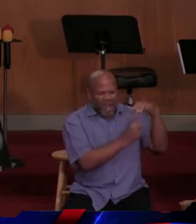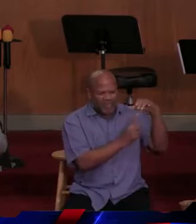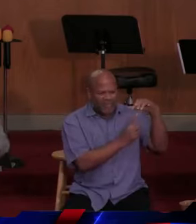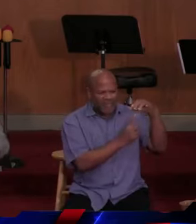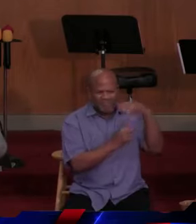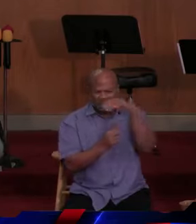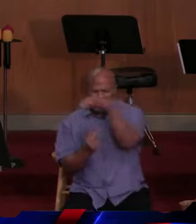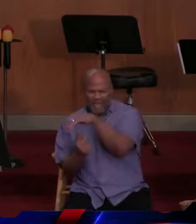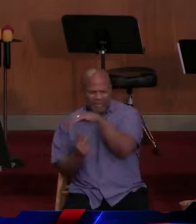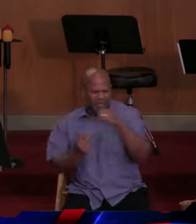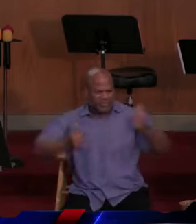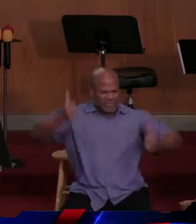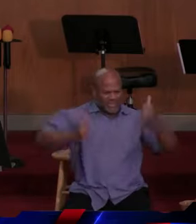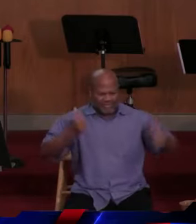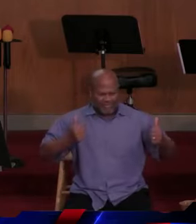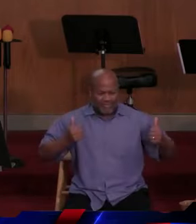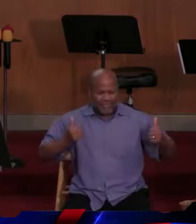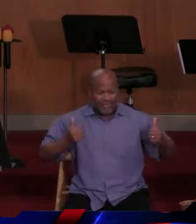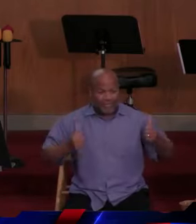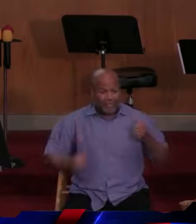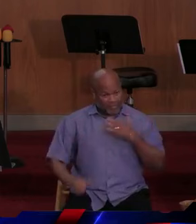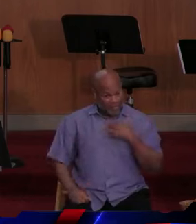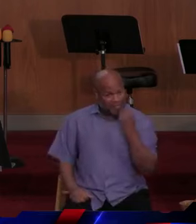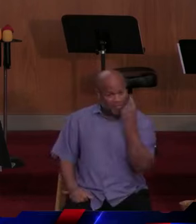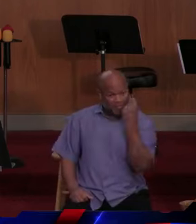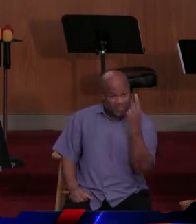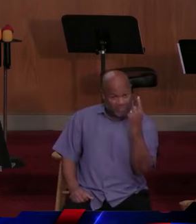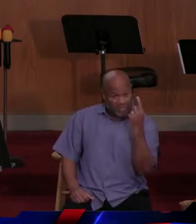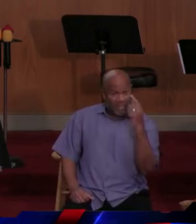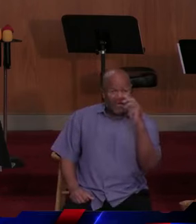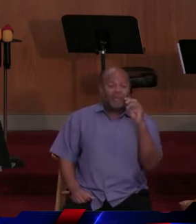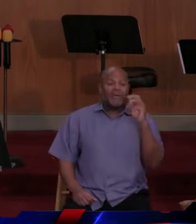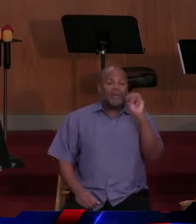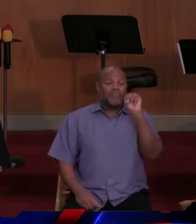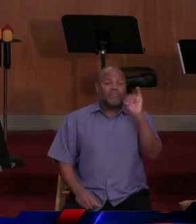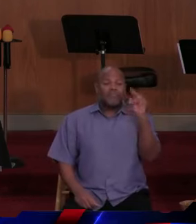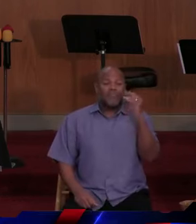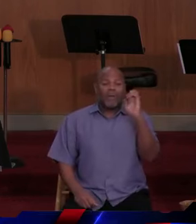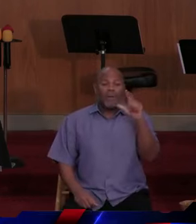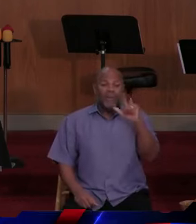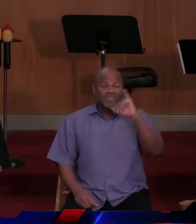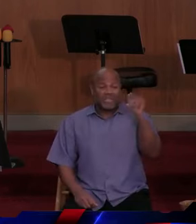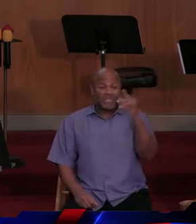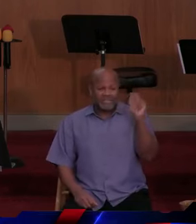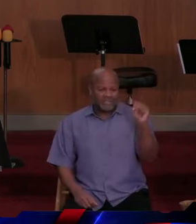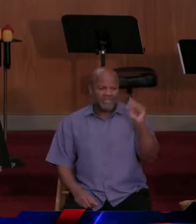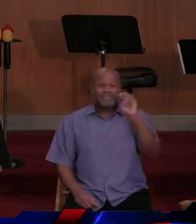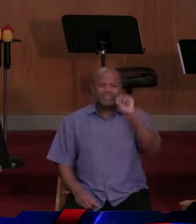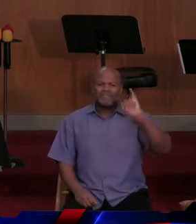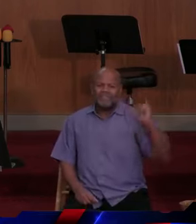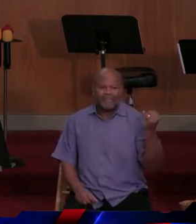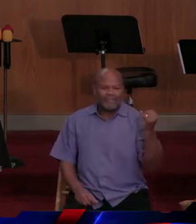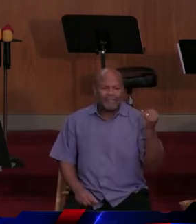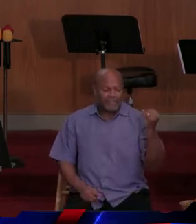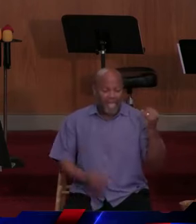stands out to me in my understanding of Michael Jackson is that from his childhood up